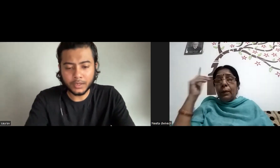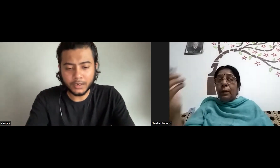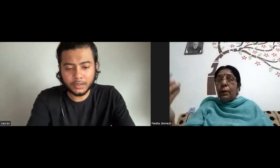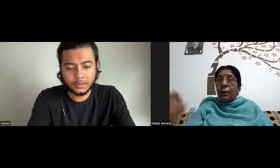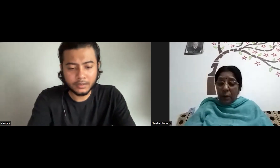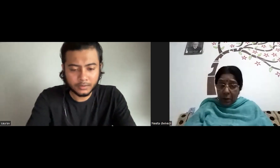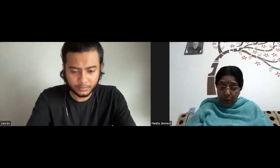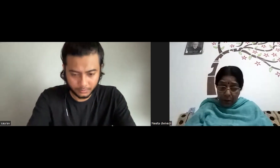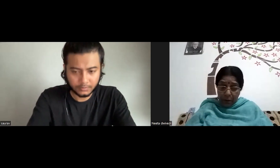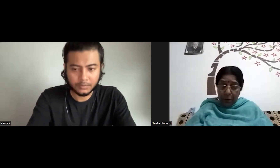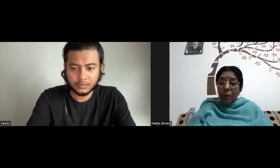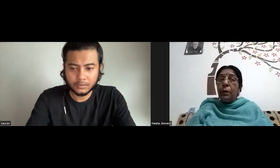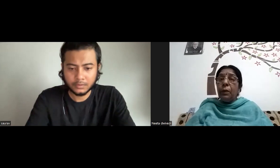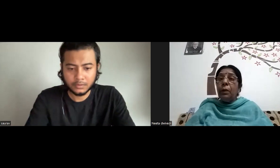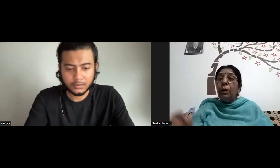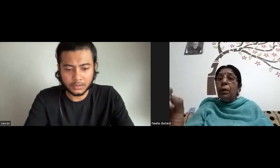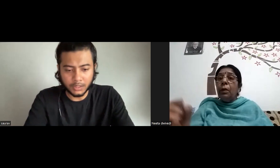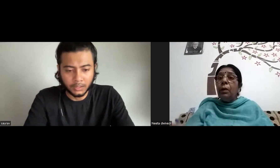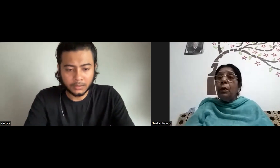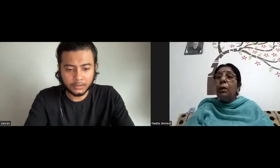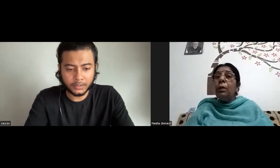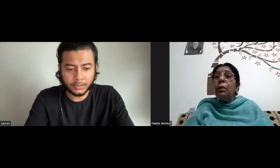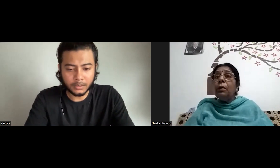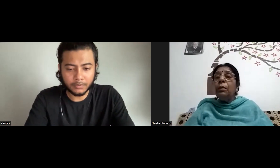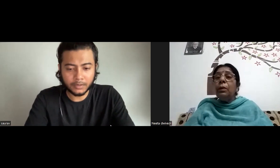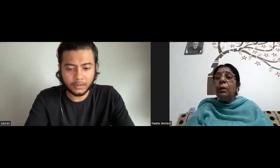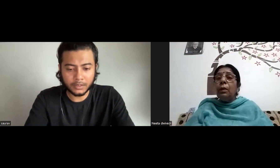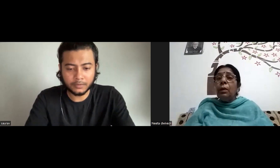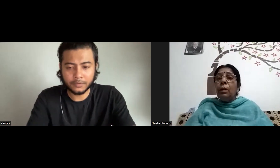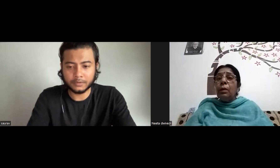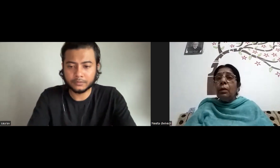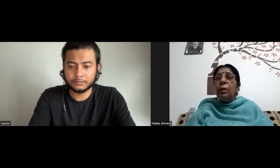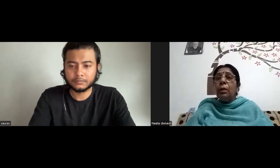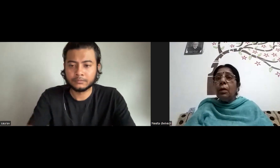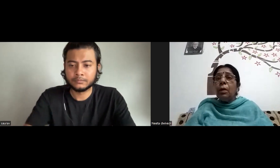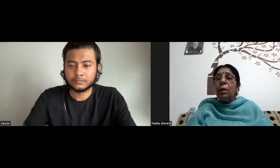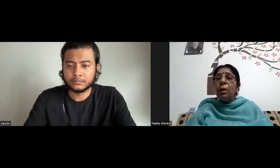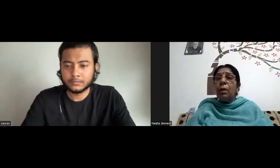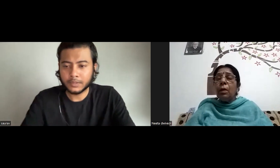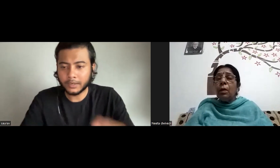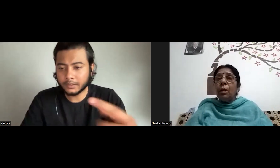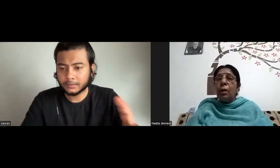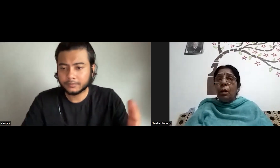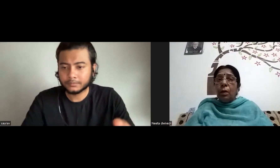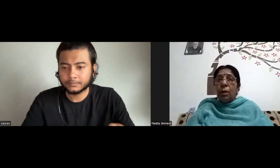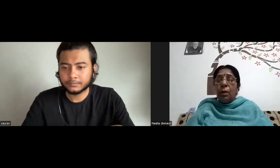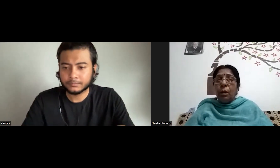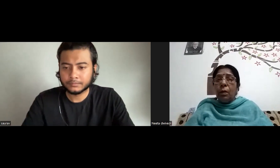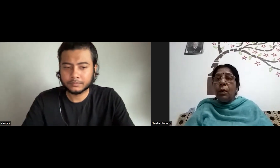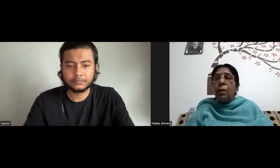98408 31195. 31195. Correct? Yeah, correct.